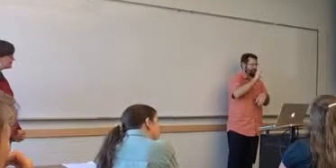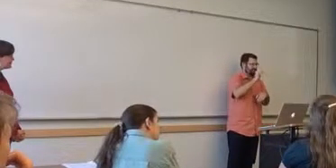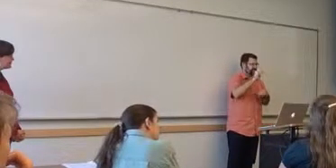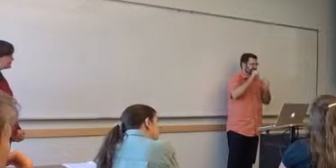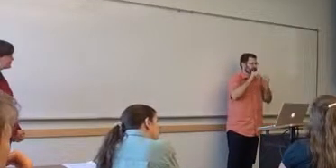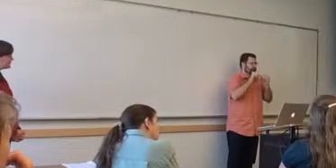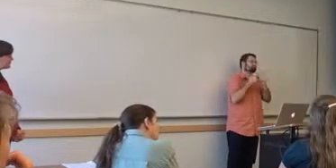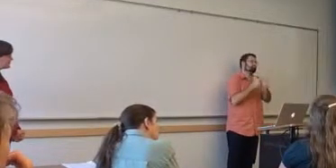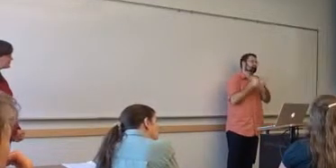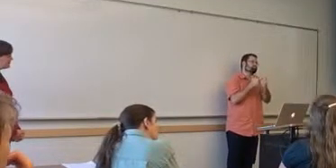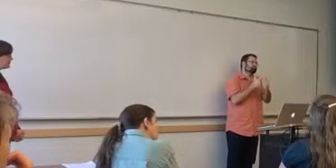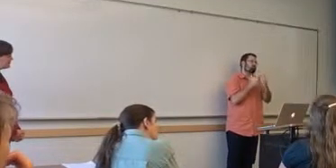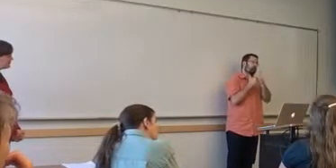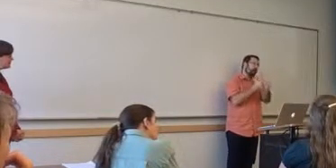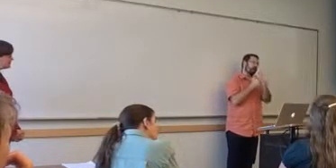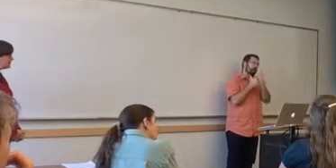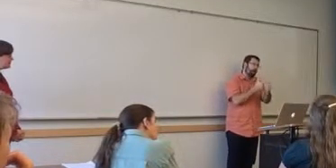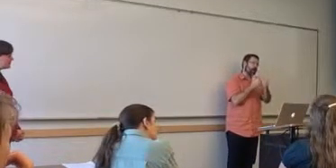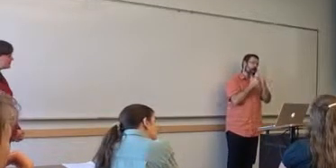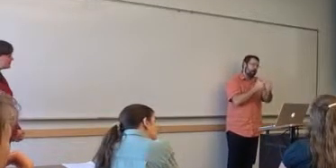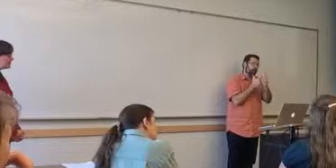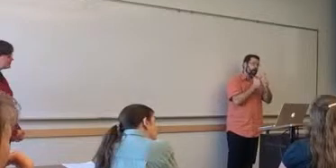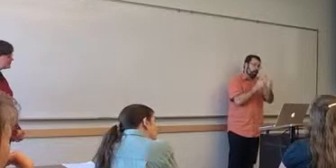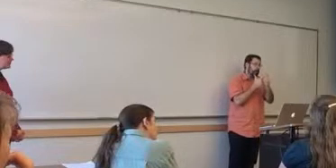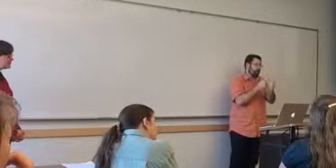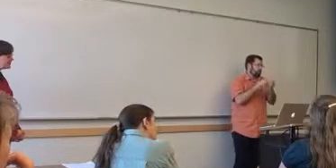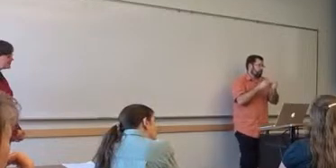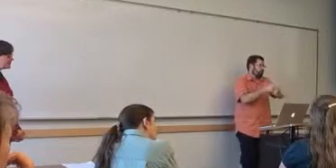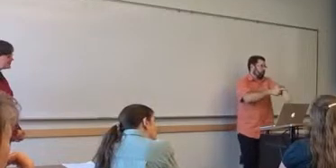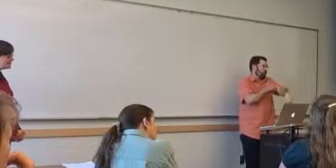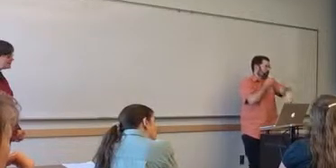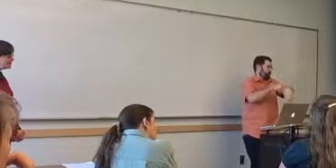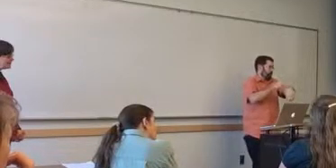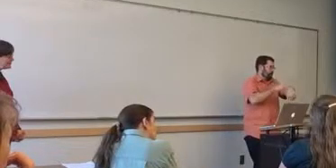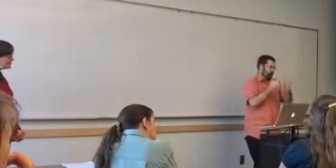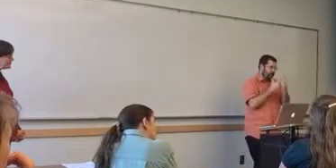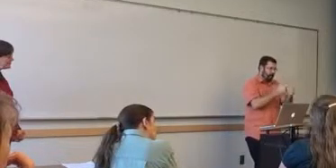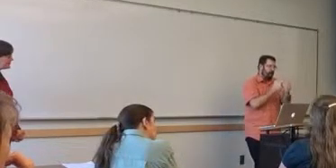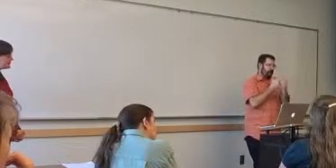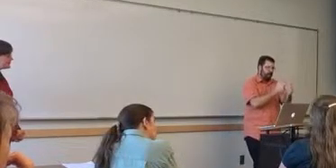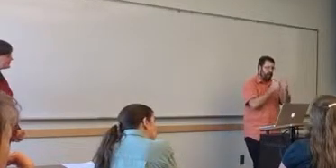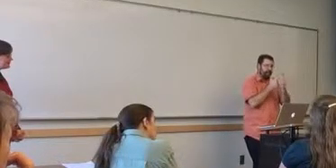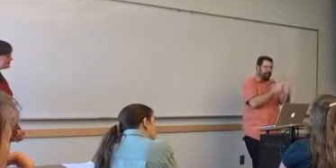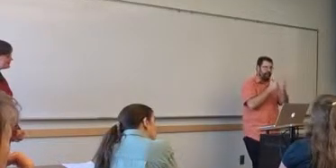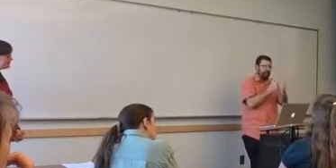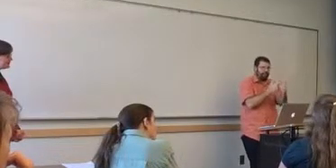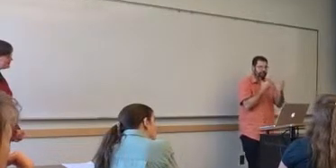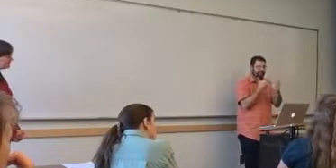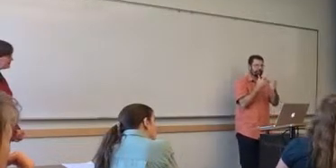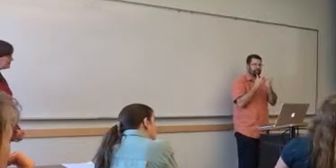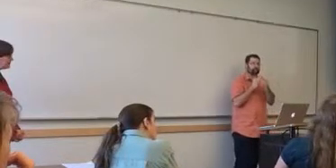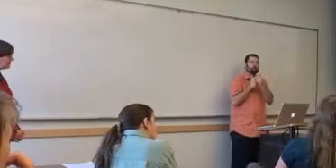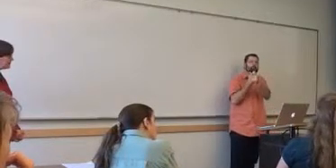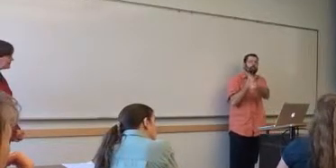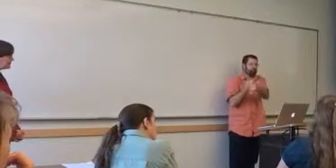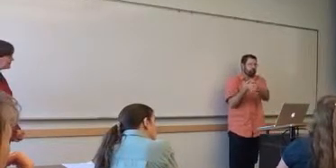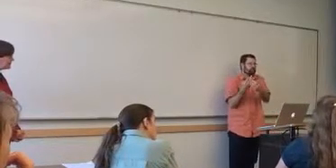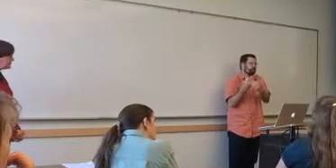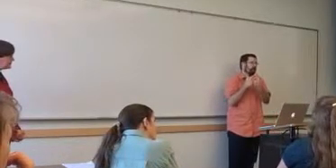there's timing in that too. Like you could show if they was running short, or the exaggerated facial expression can show that he's been running for a long time,